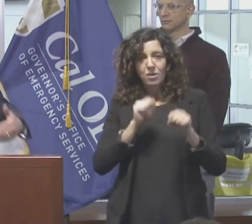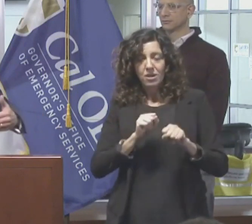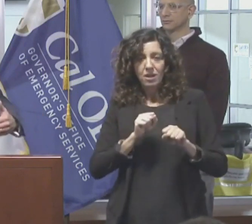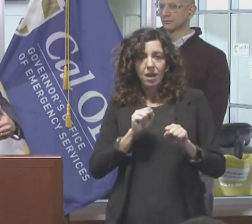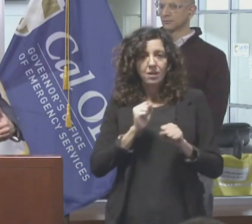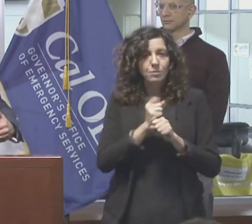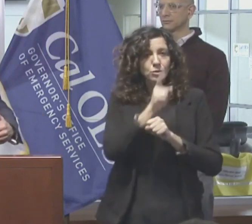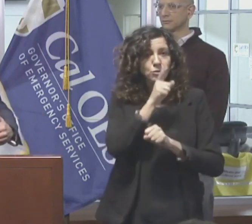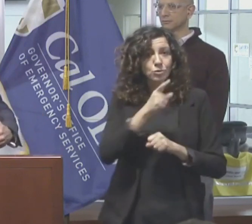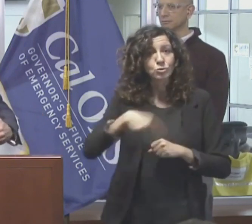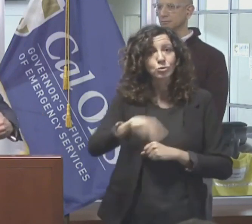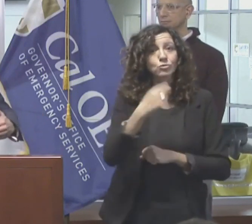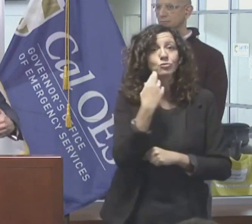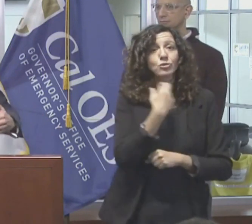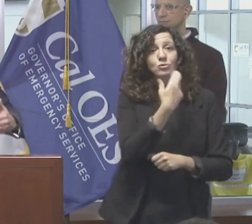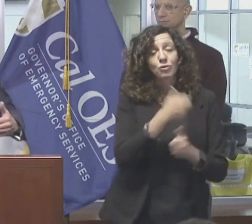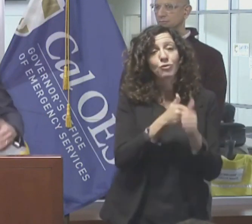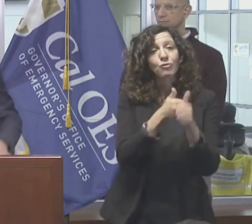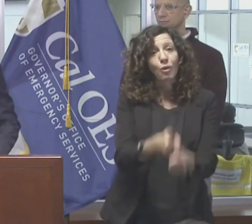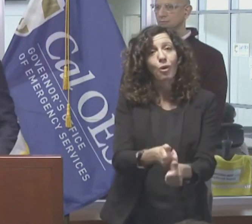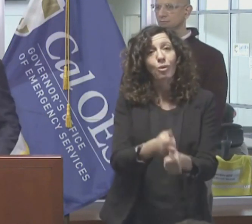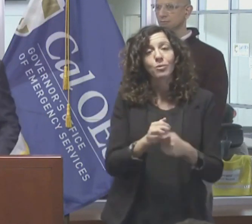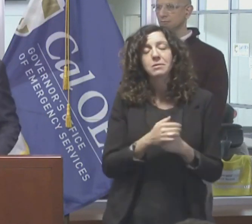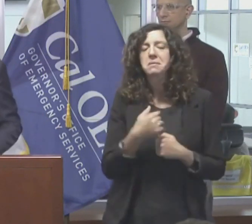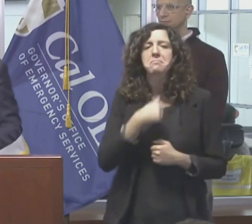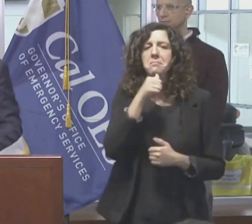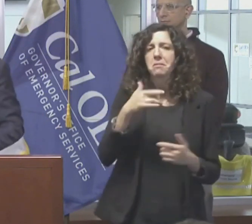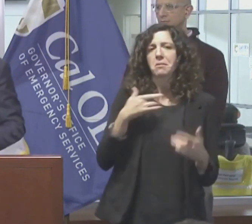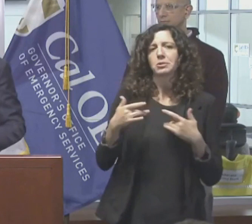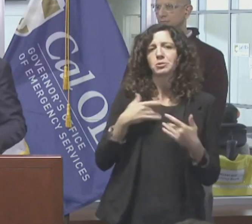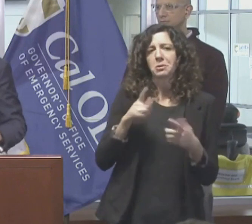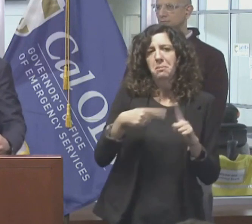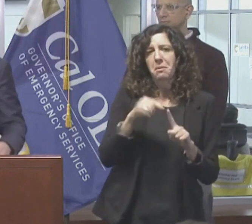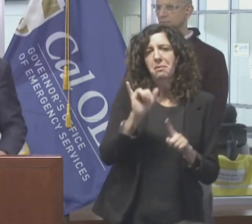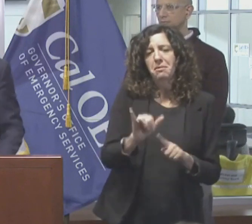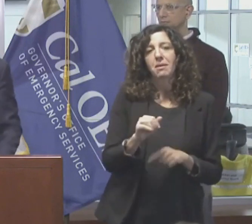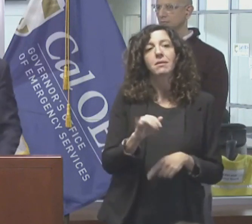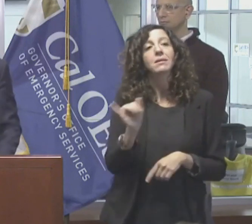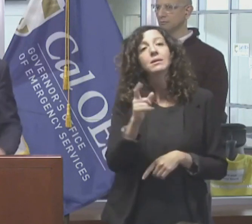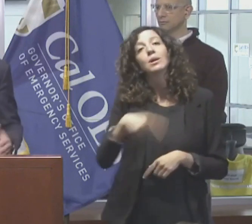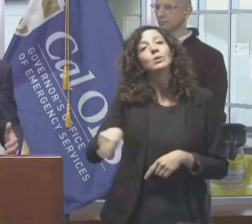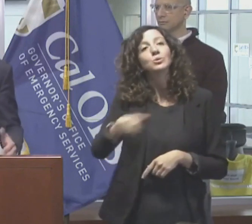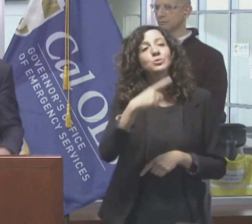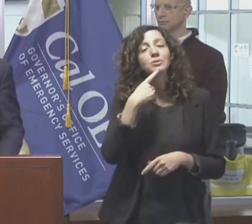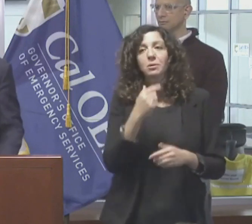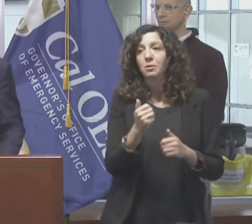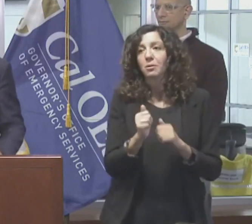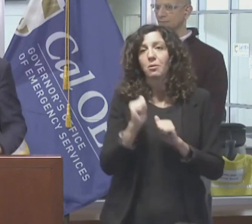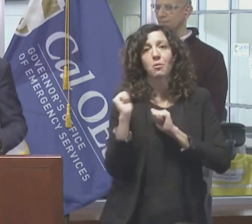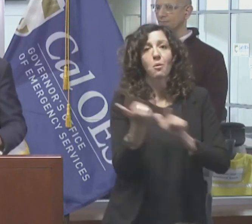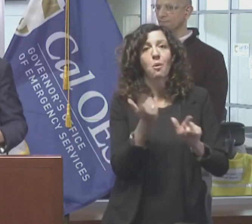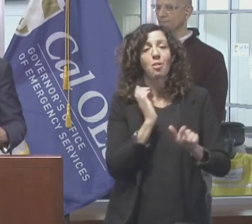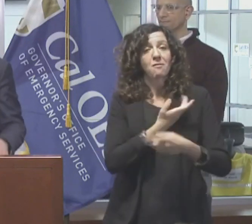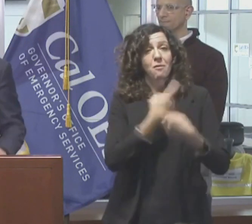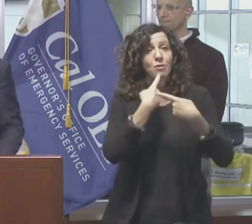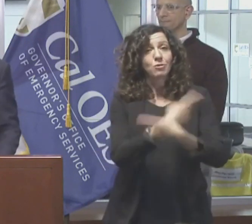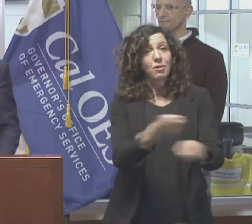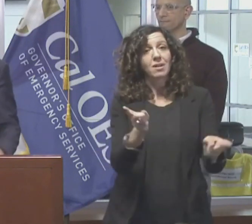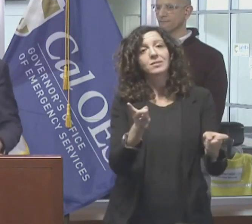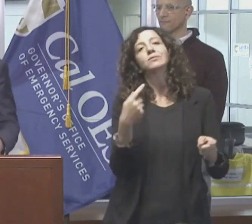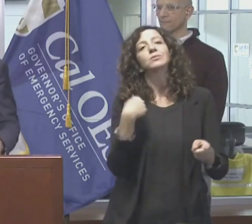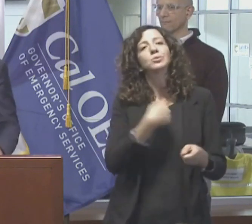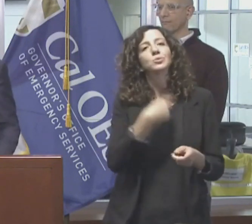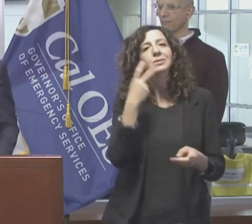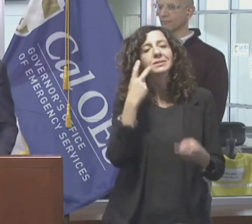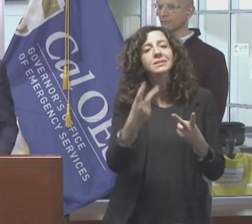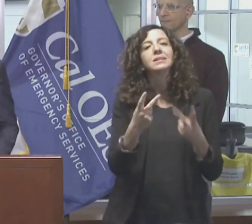not concerned about, because as you had noted, with most all of our, in fact, all of our directives, we are seeing a